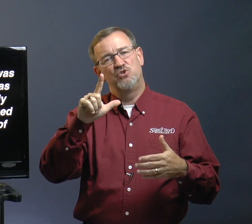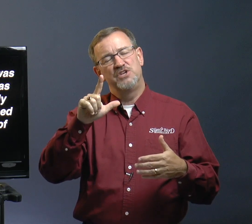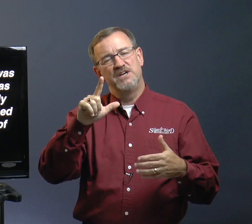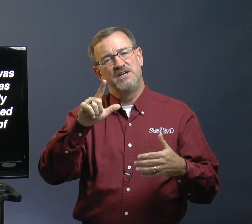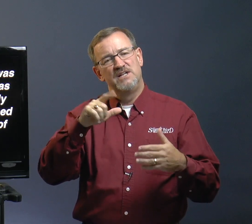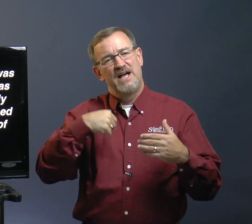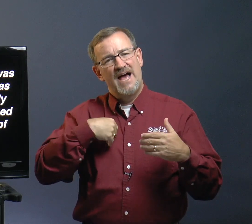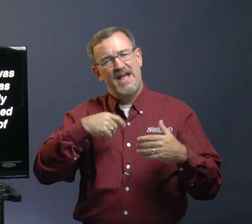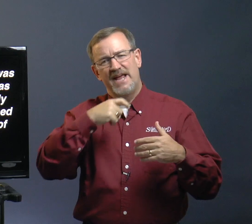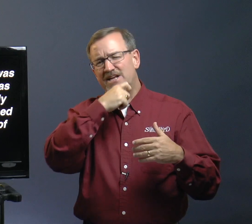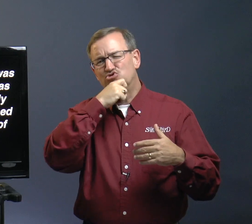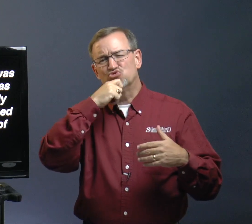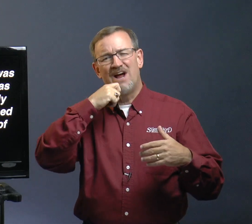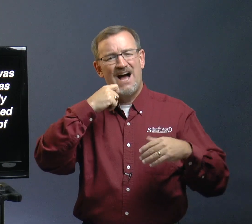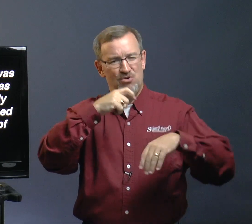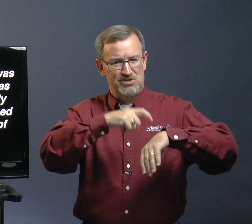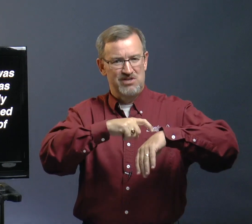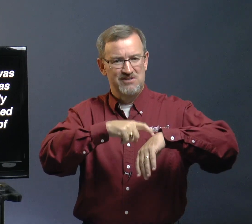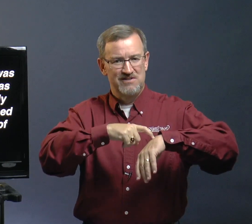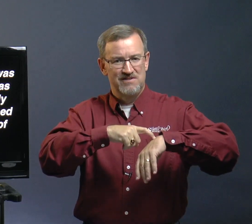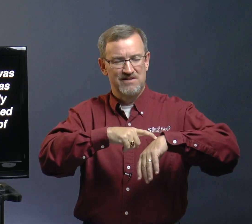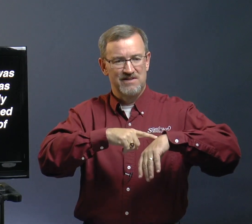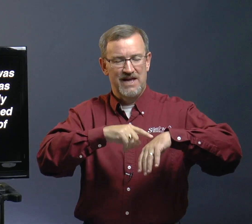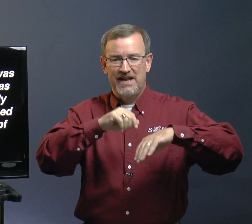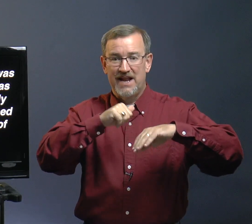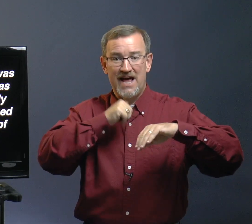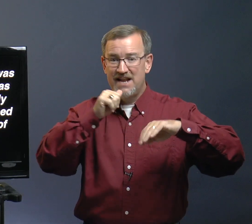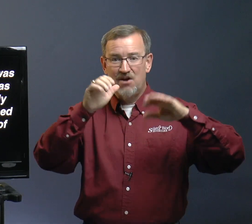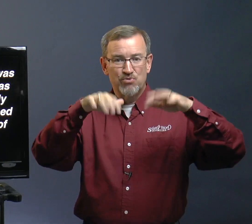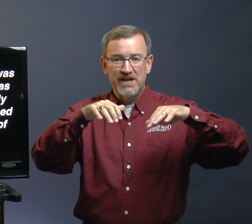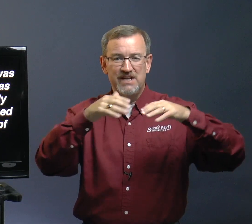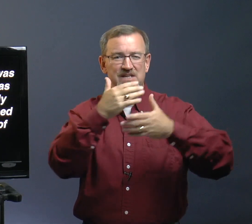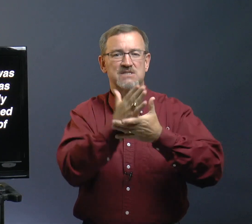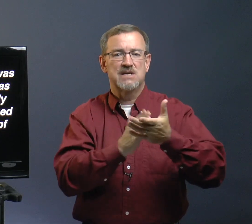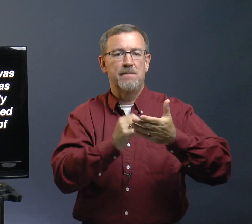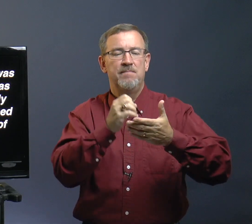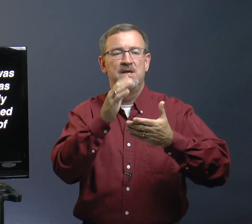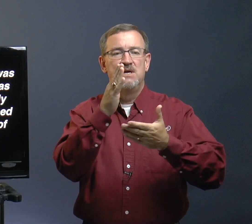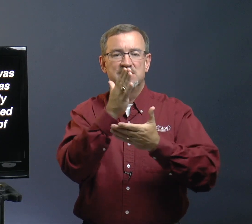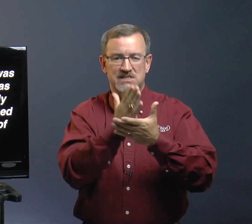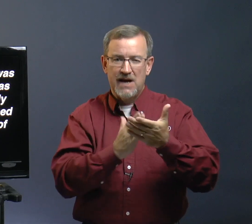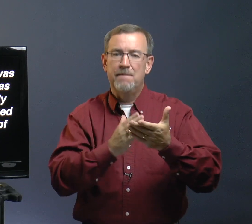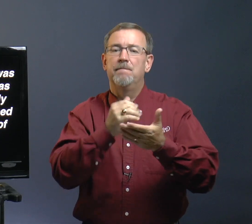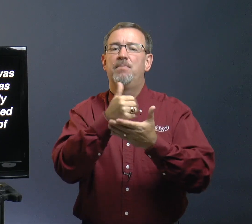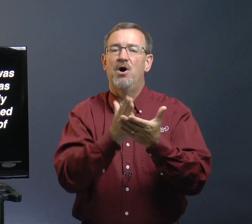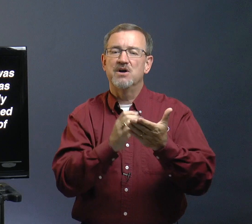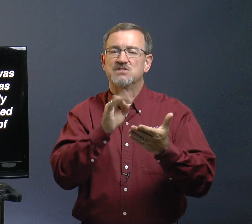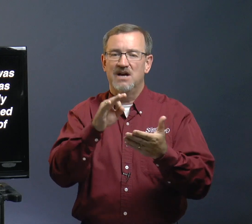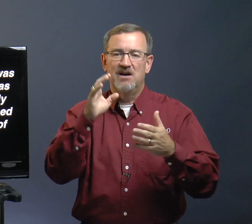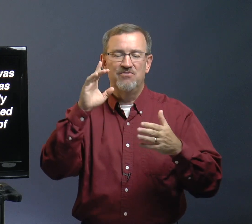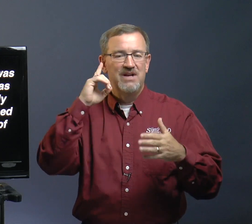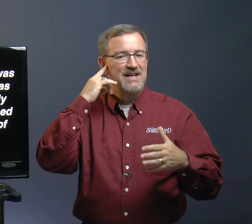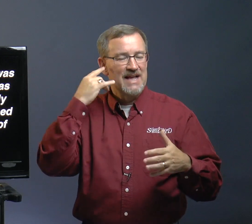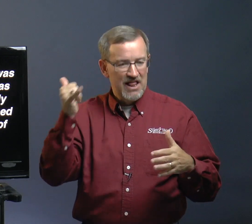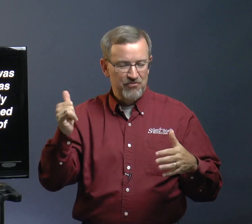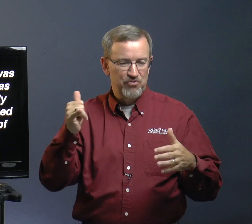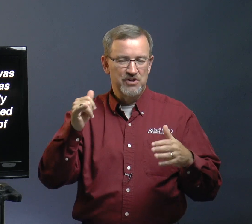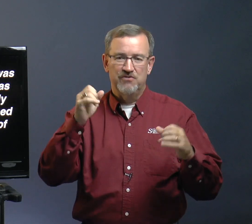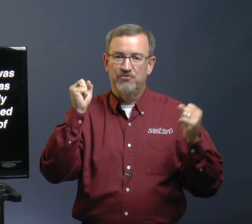California had a drought. And it had not rained in some parts of California for